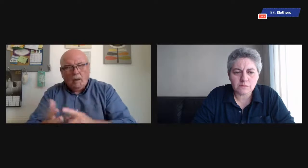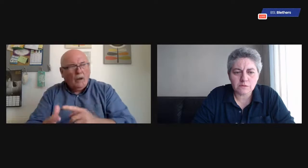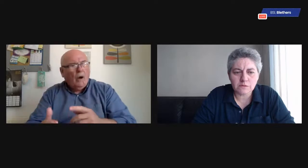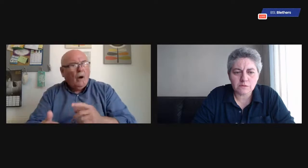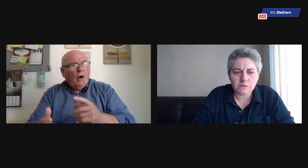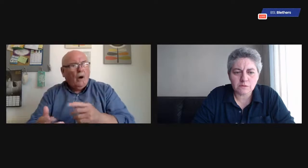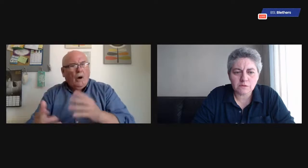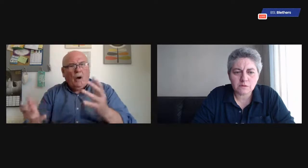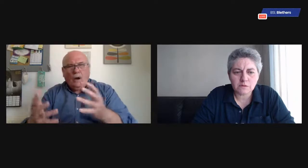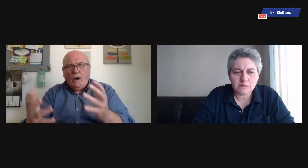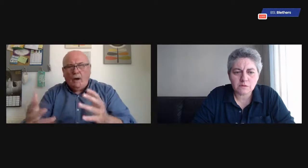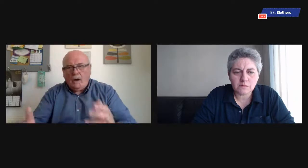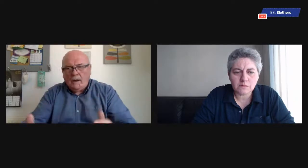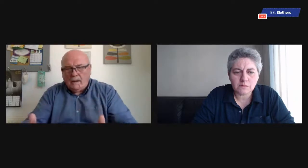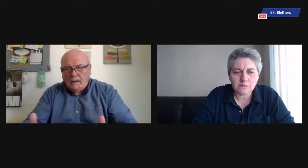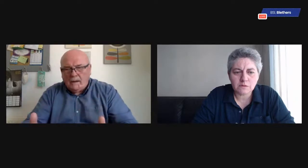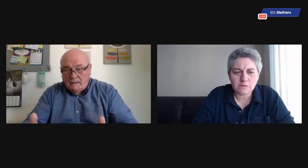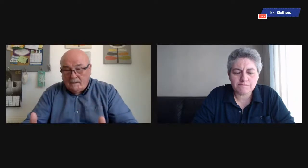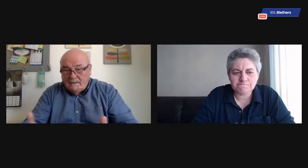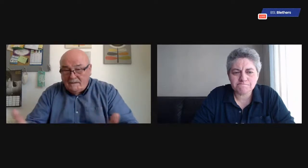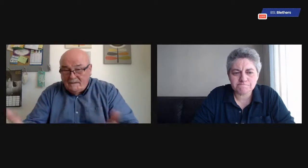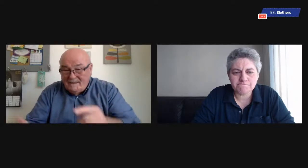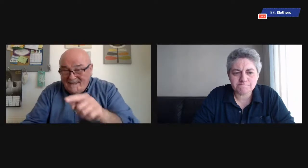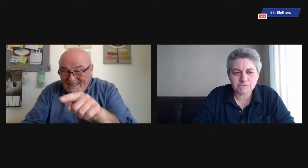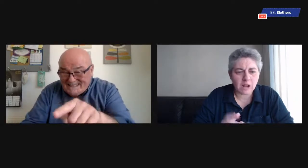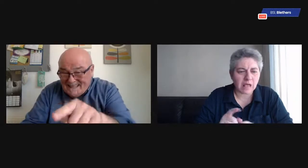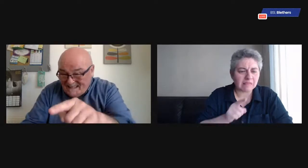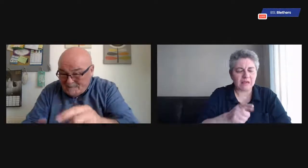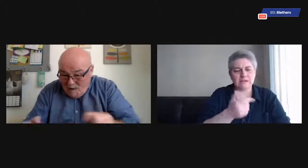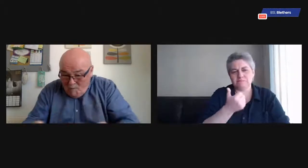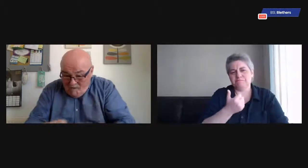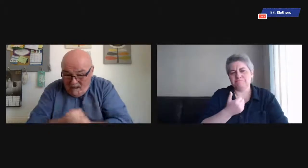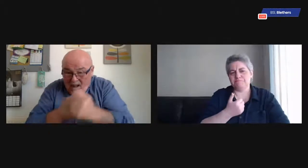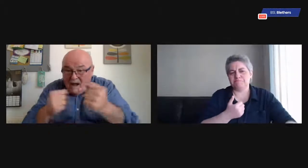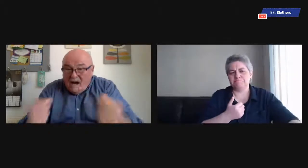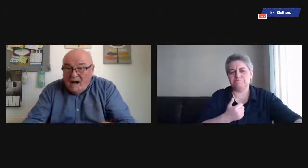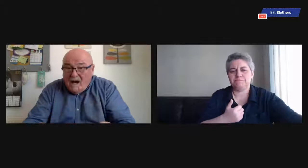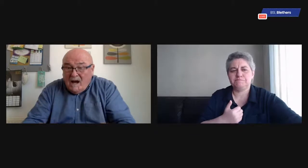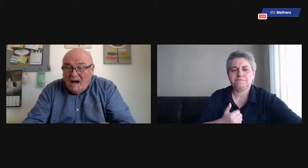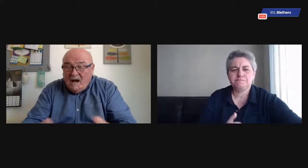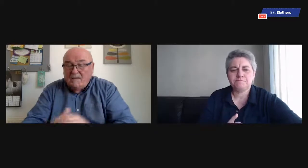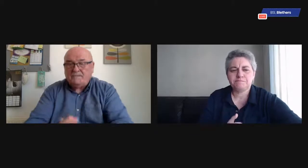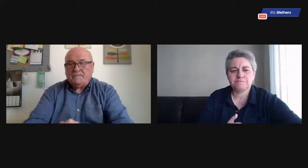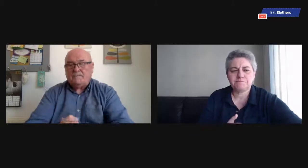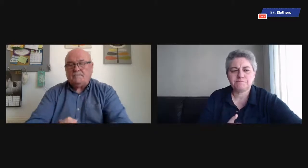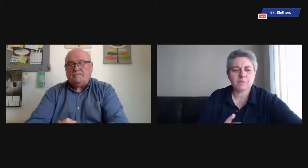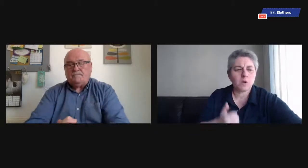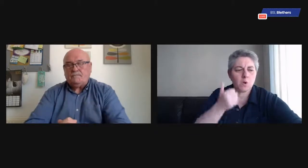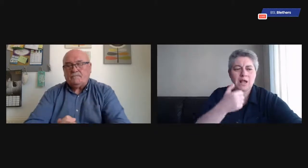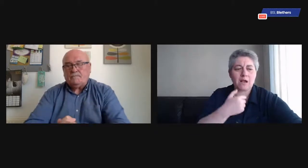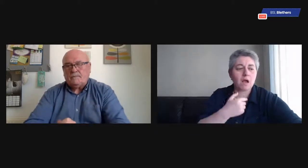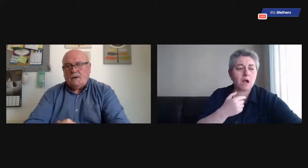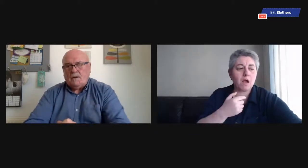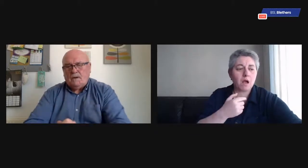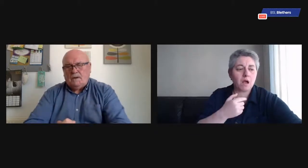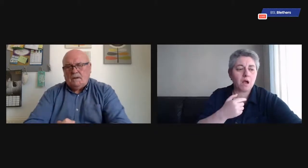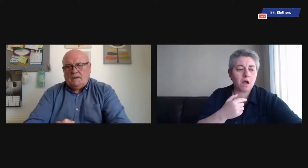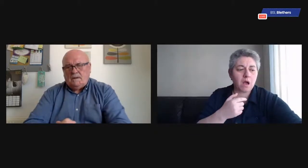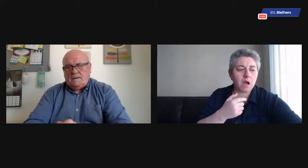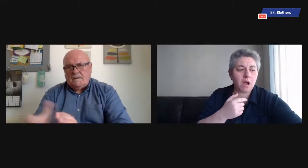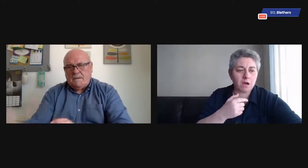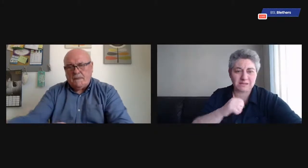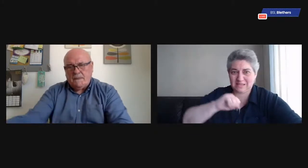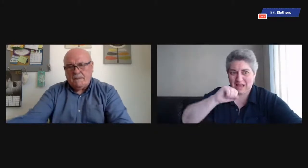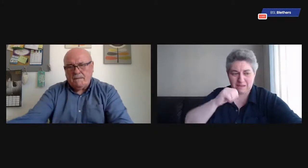So you has to be someone who's qualified as well. Like so I'll check to make sure that the interpreter